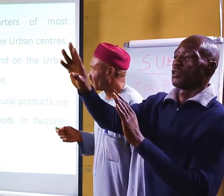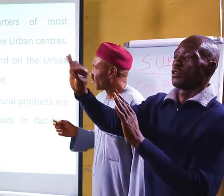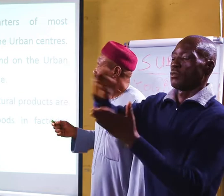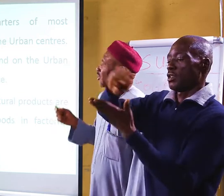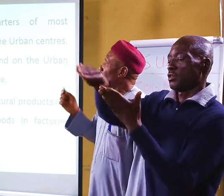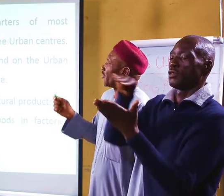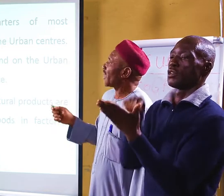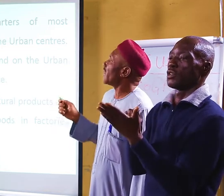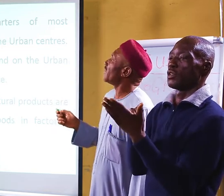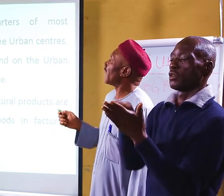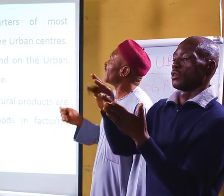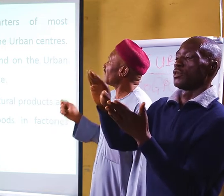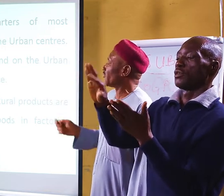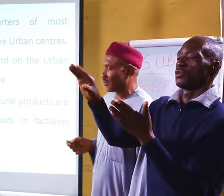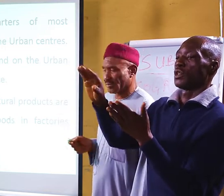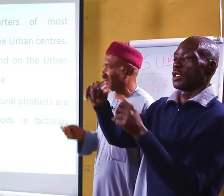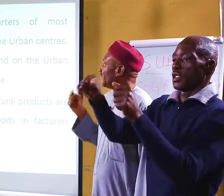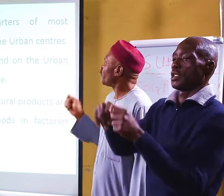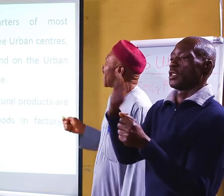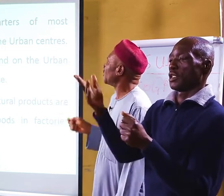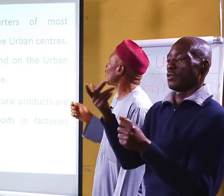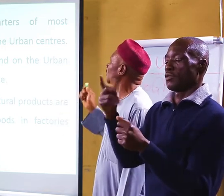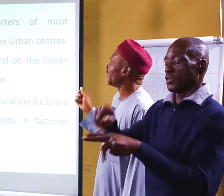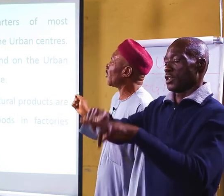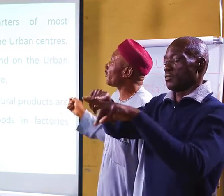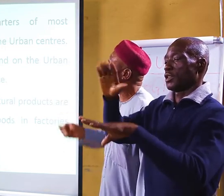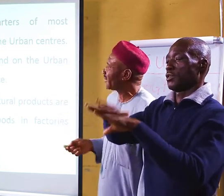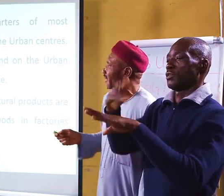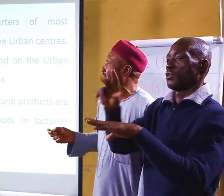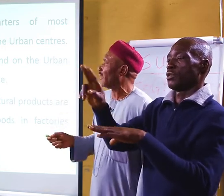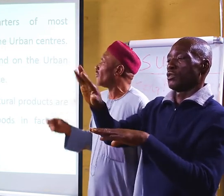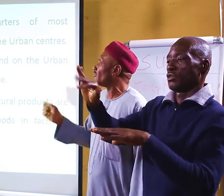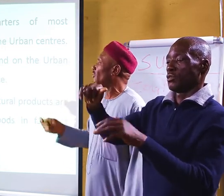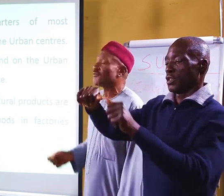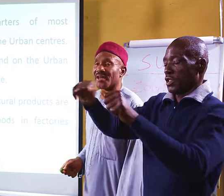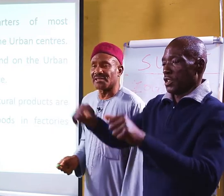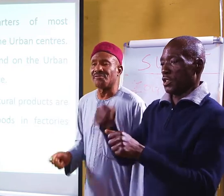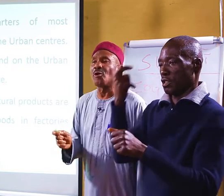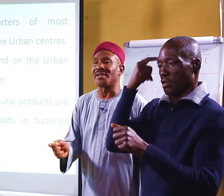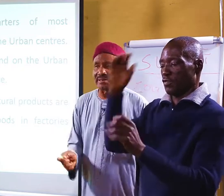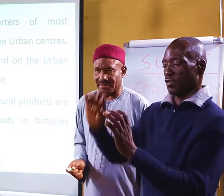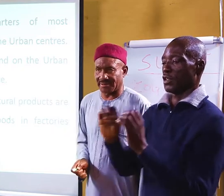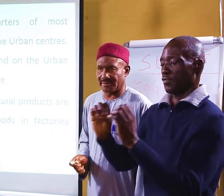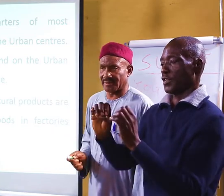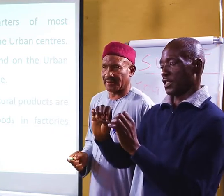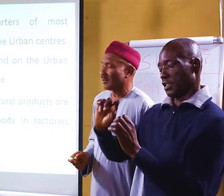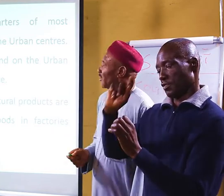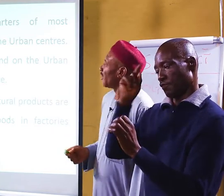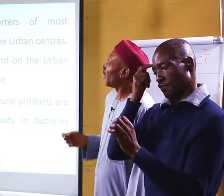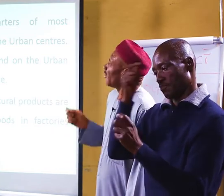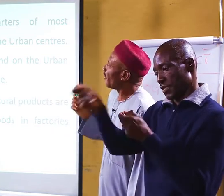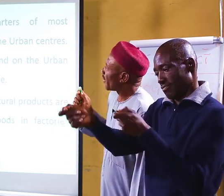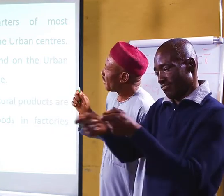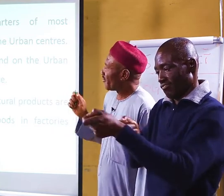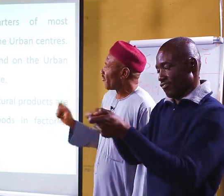center. Rural area, therefore, depend on the urban area for effective governance.